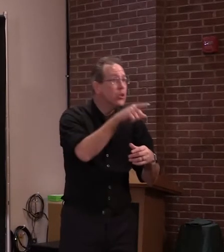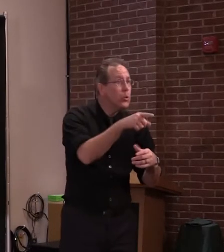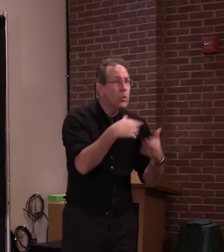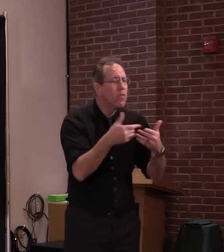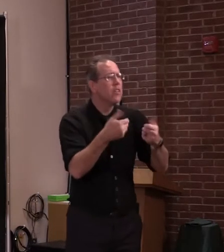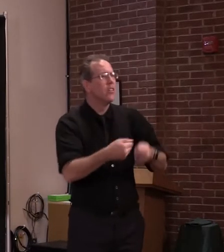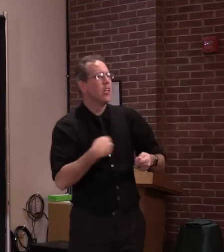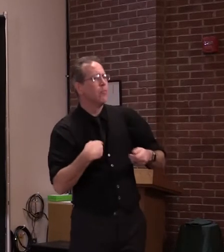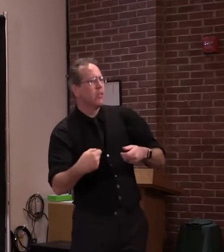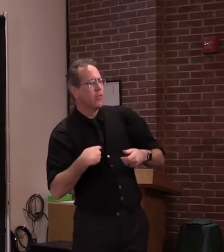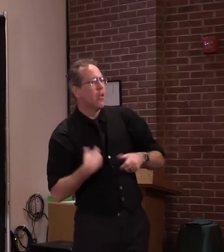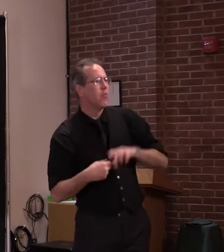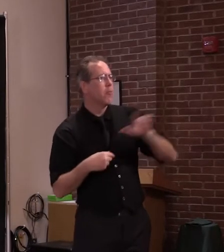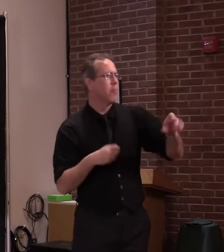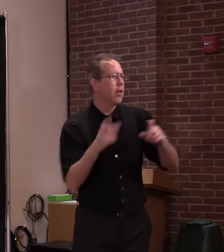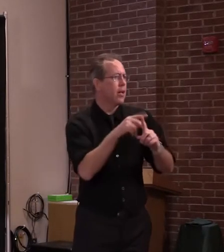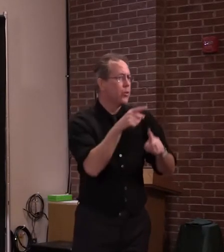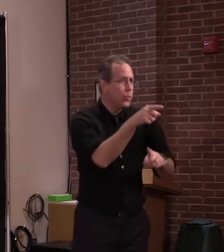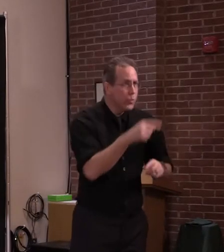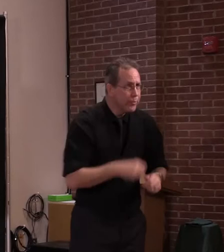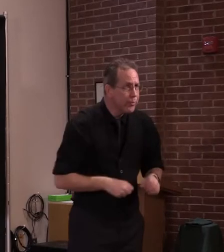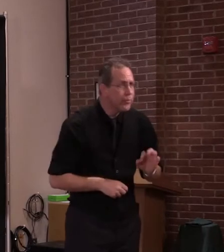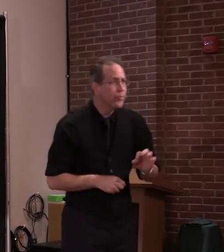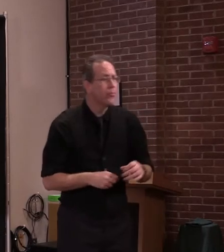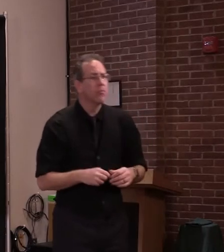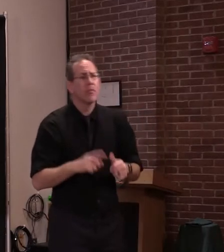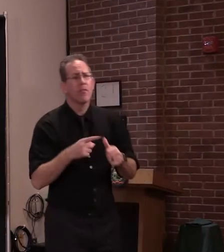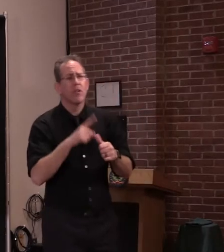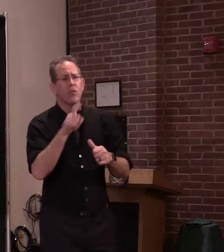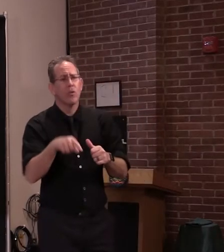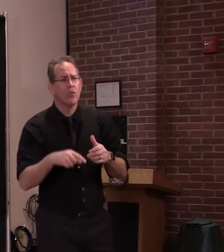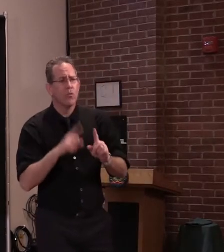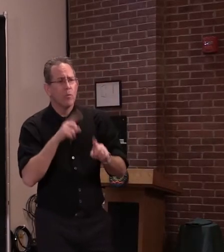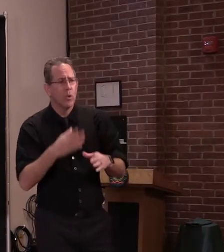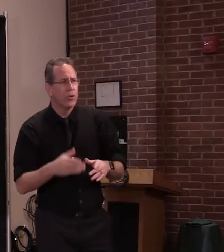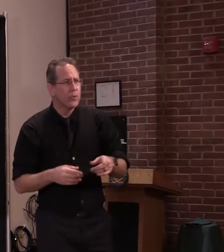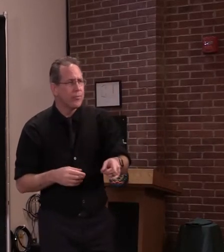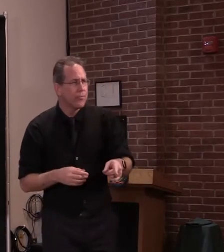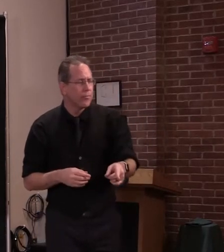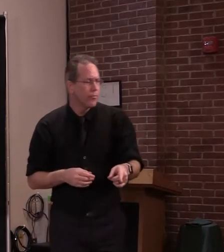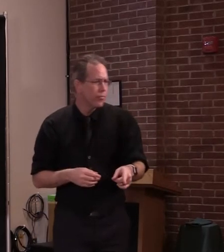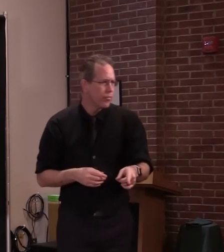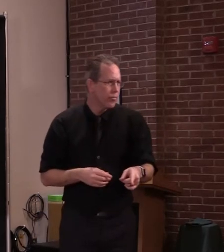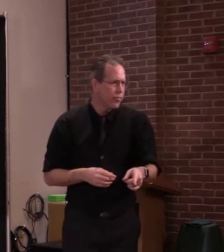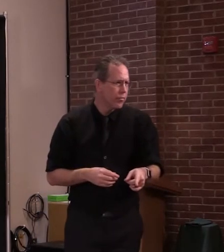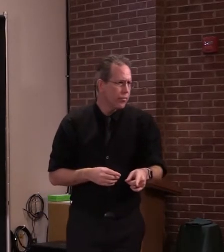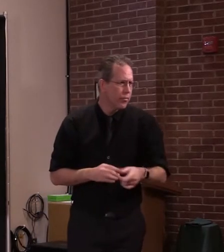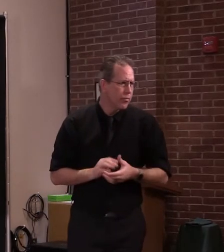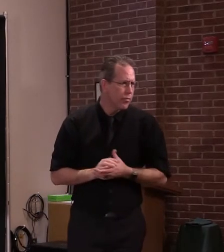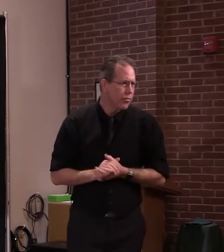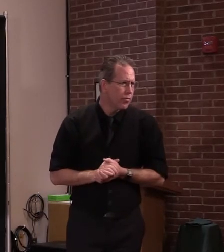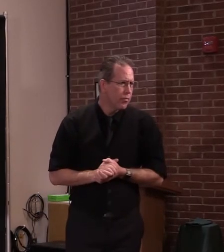the answers offline afterward. So we'll start with Lisa Rathke, Associated Press.